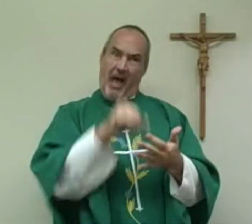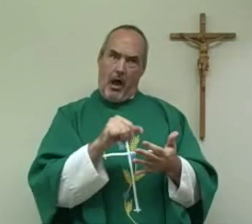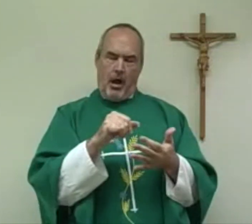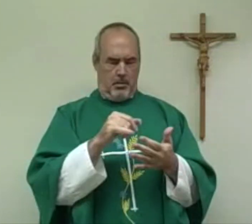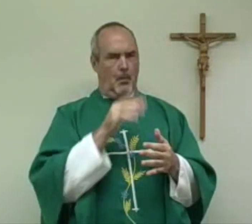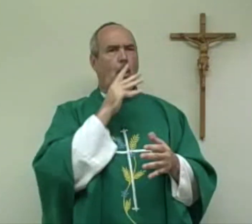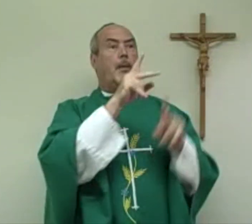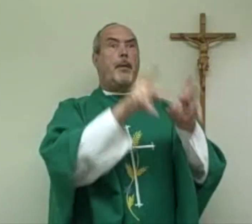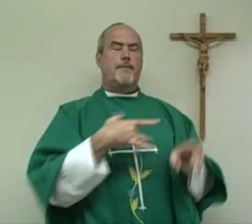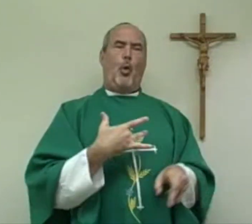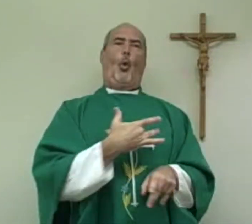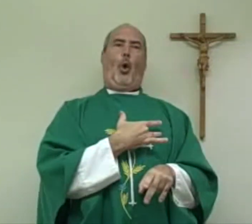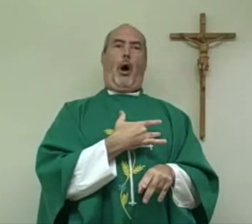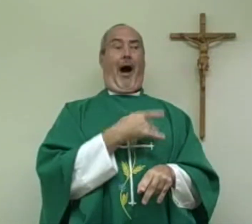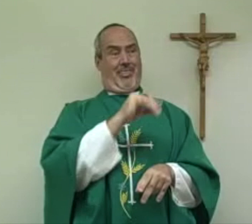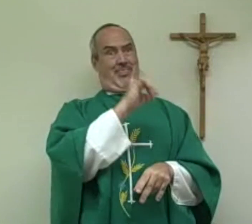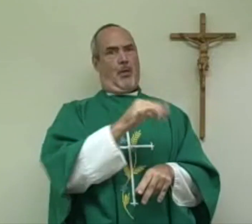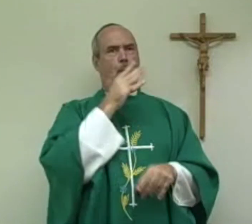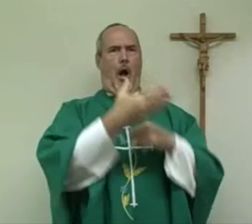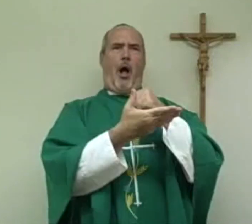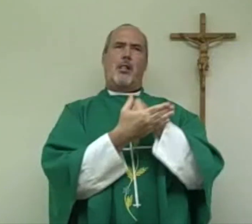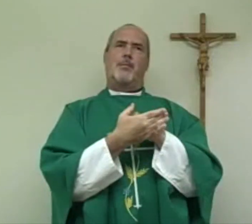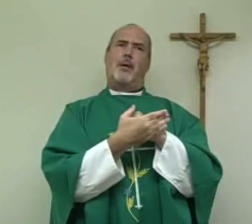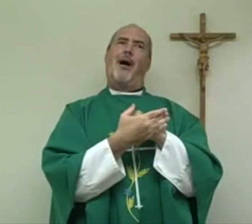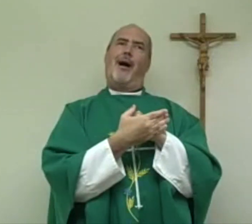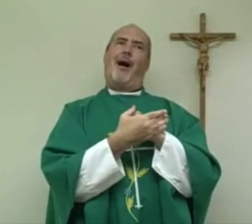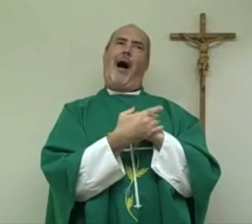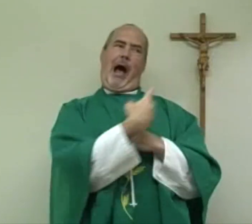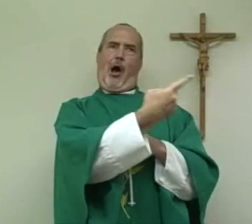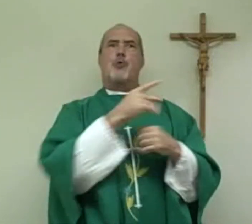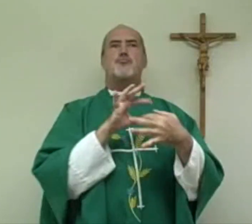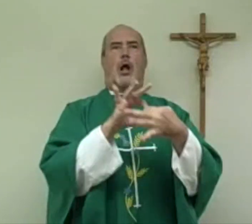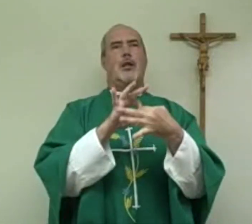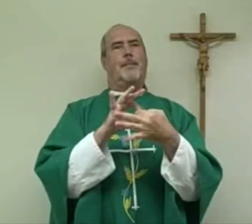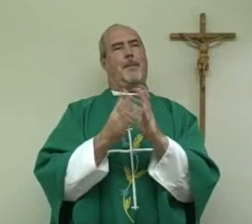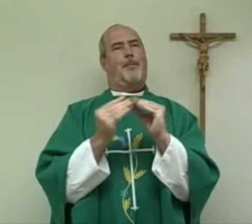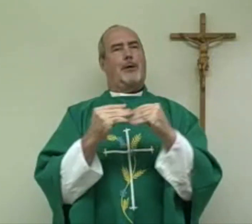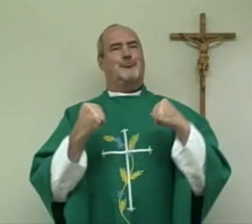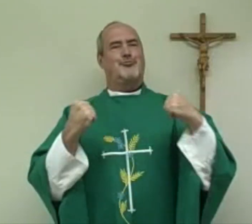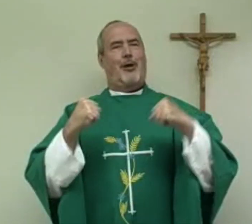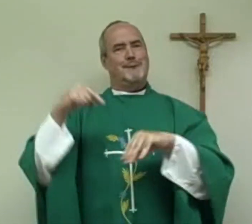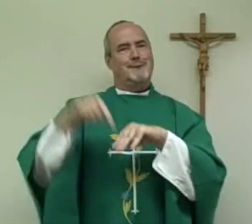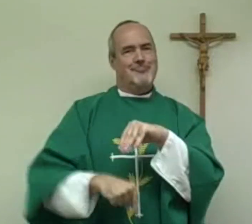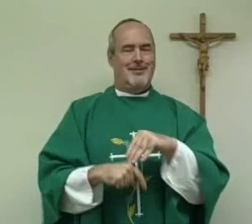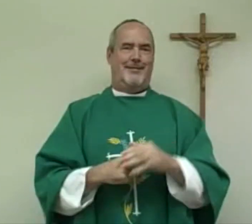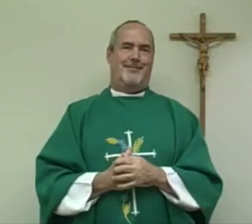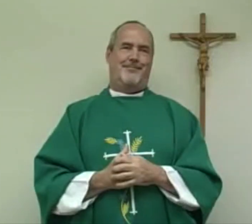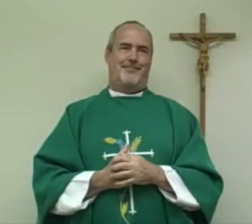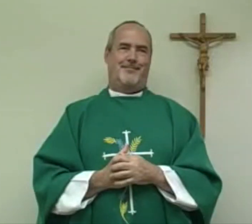for all of those things that they do for us so that they're touched by that, knowing that they helped us, and it helps